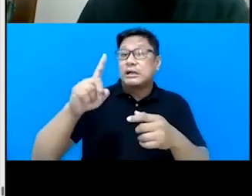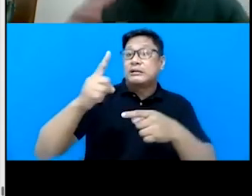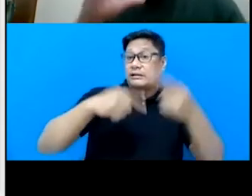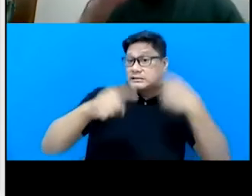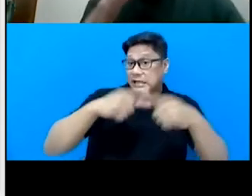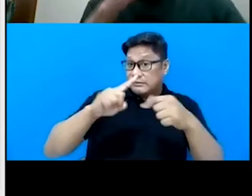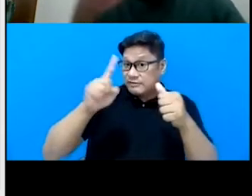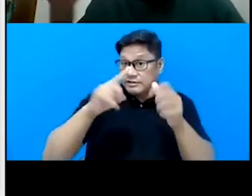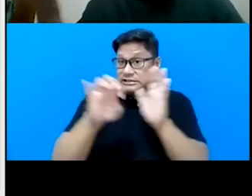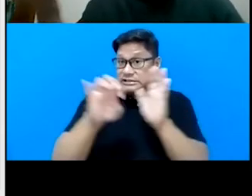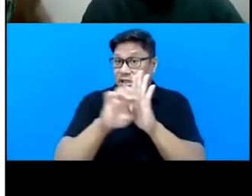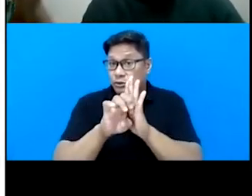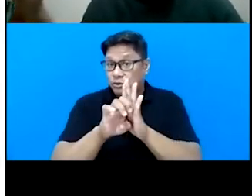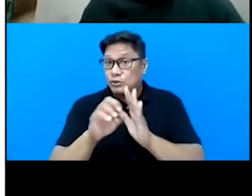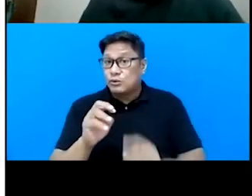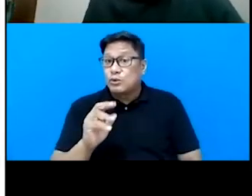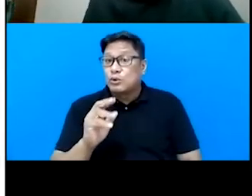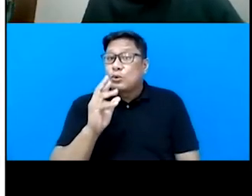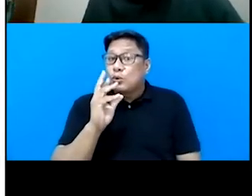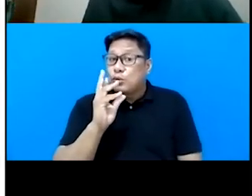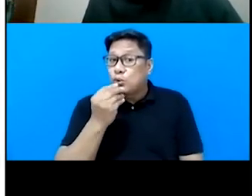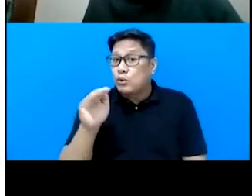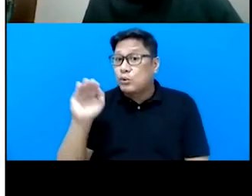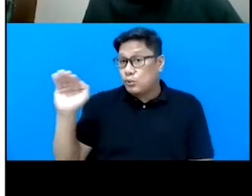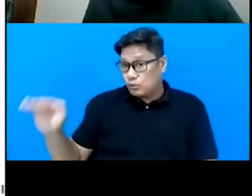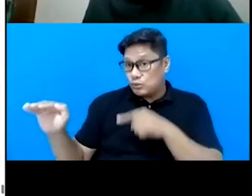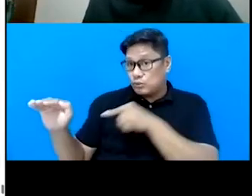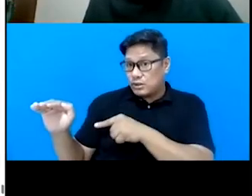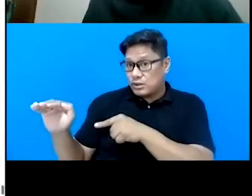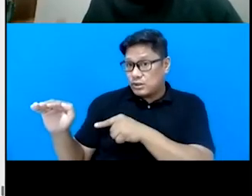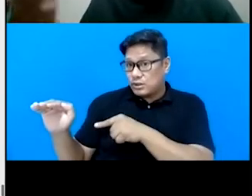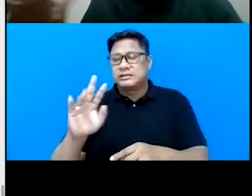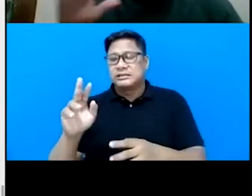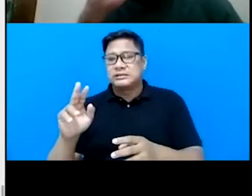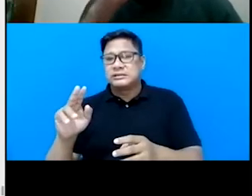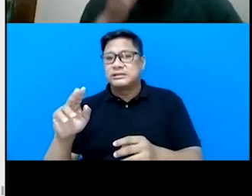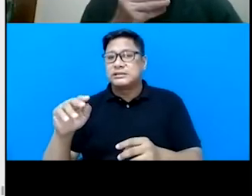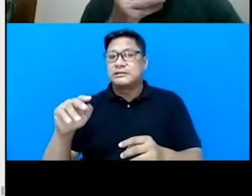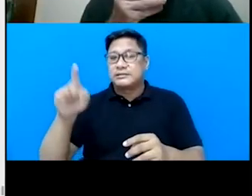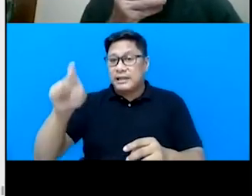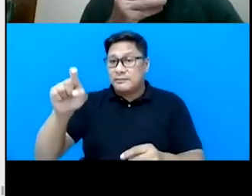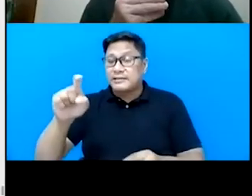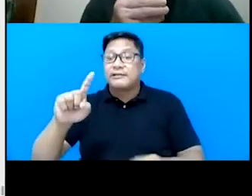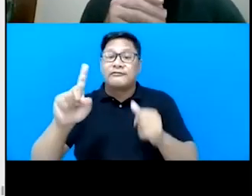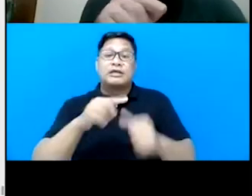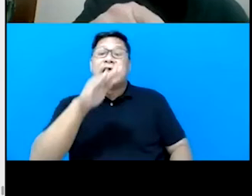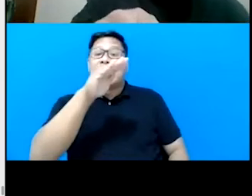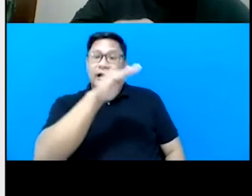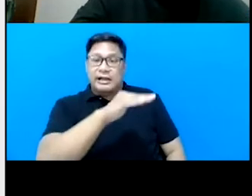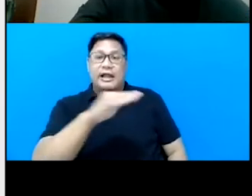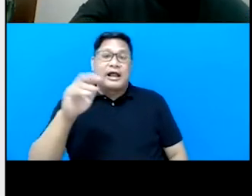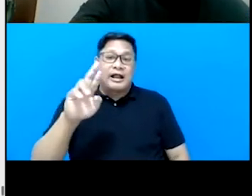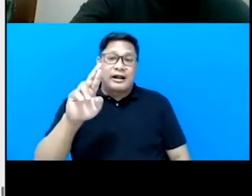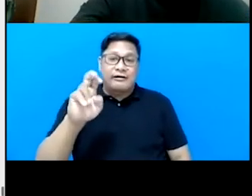for example, who rents? So that's not the correct order. It's rents who. So